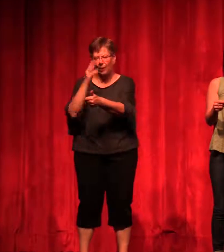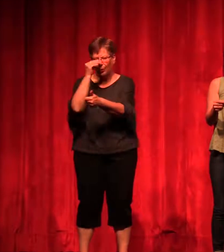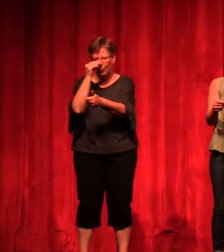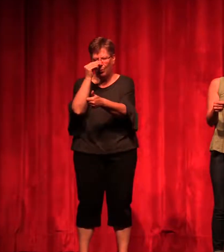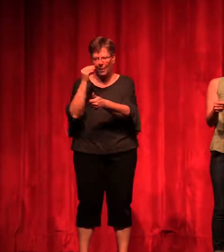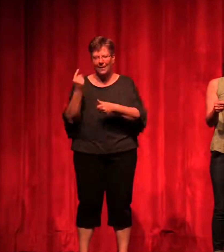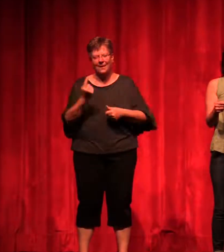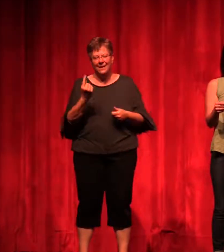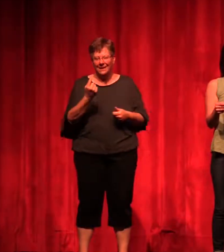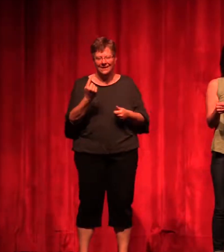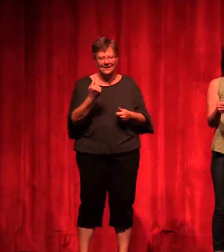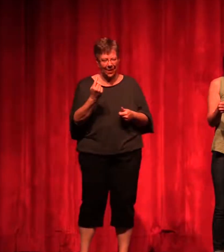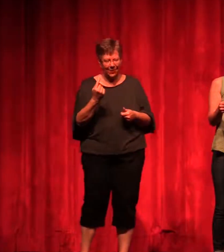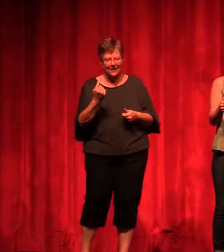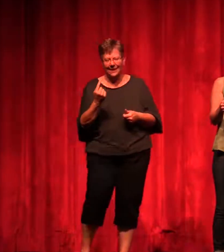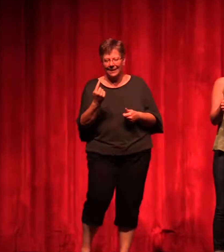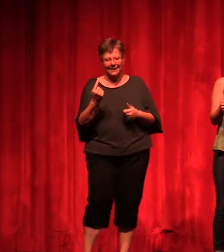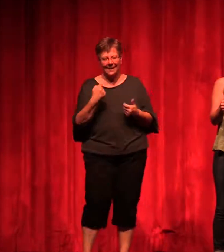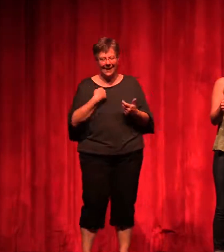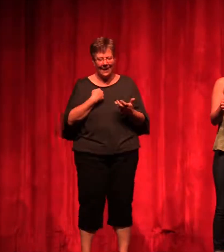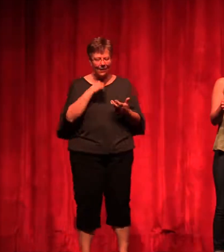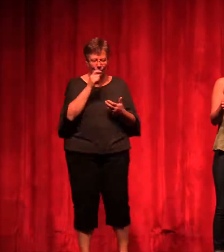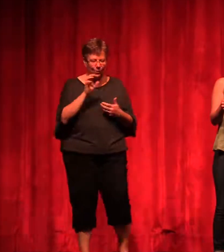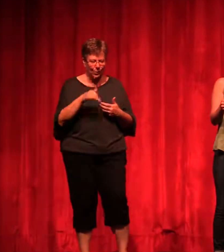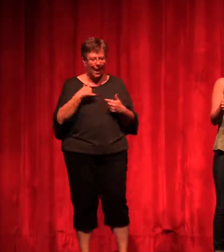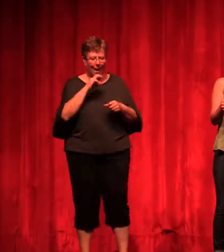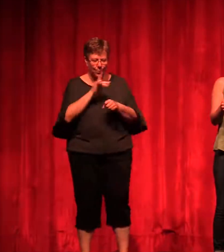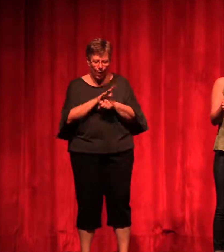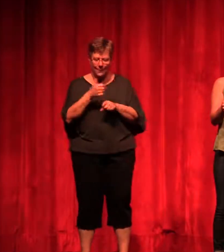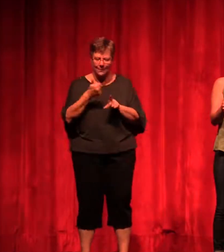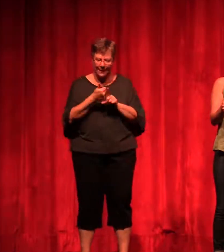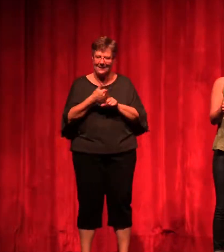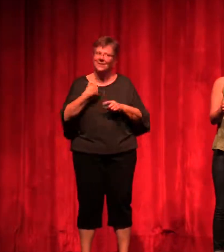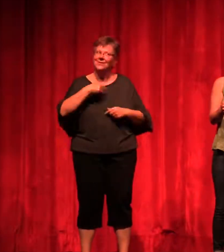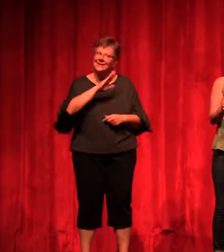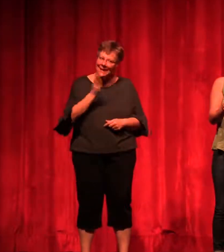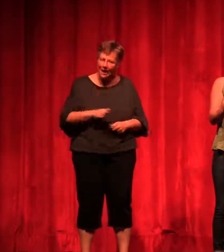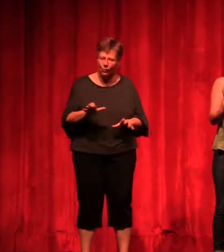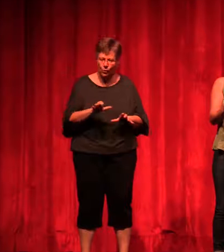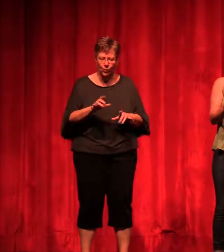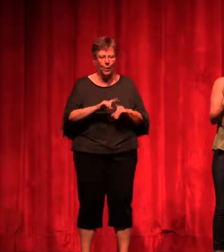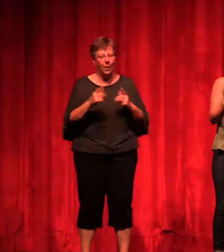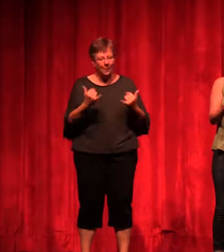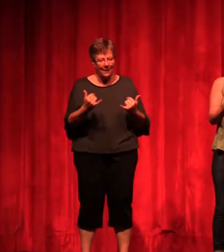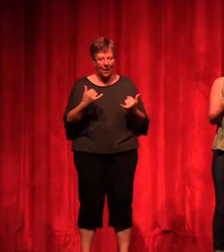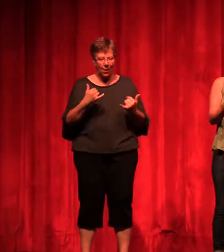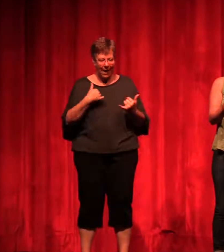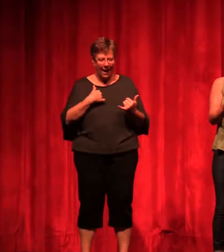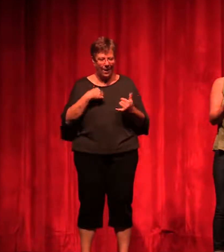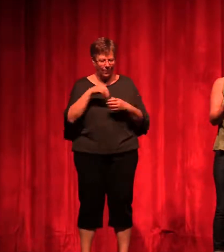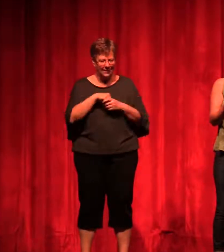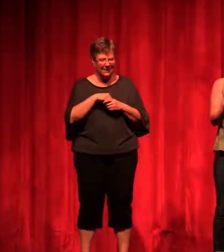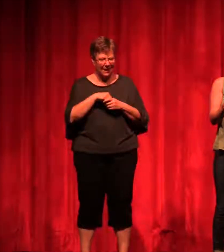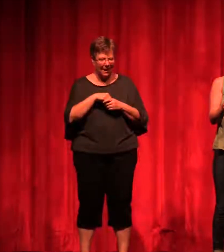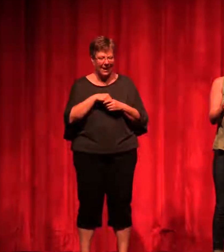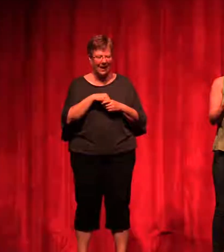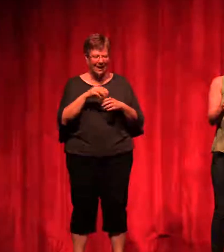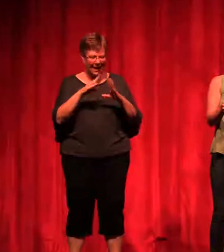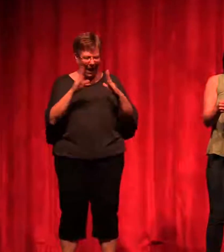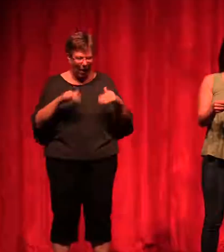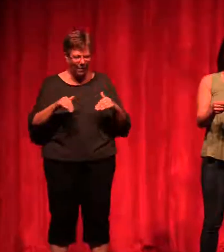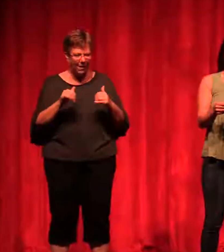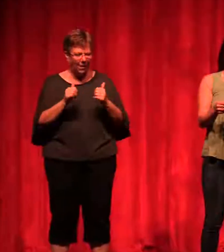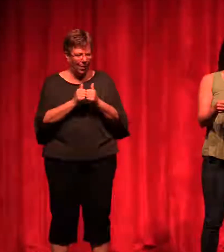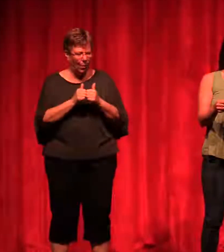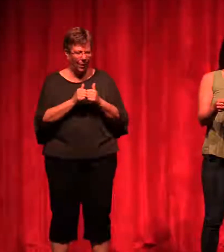as a feminist and an independent human, I had promised myself never to do. I now live in the healthiest home I've ever lived in, with the